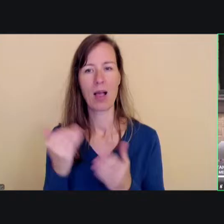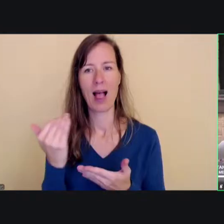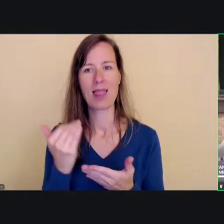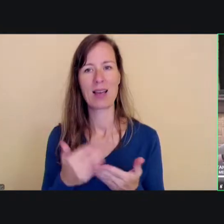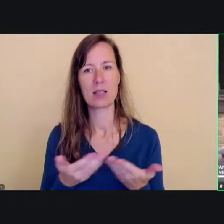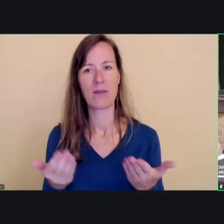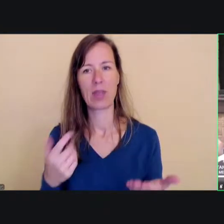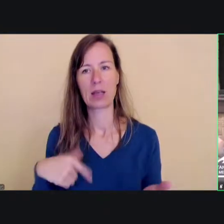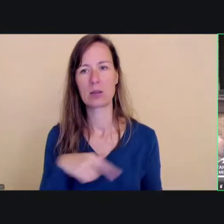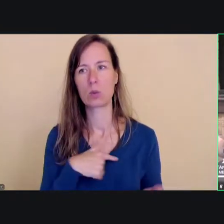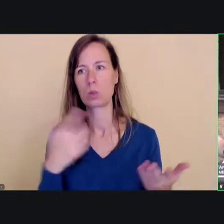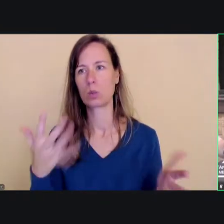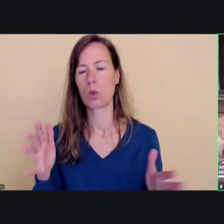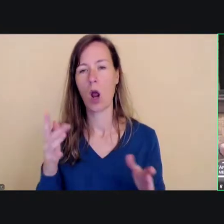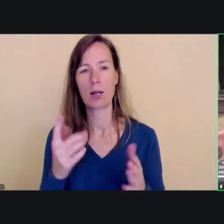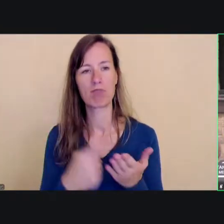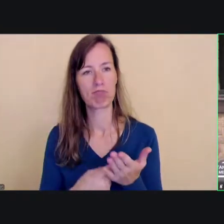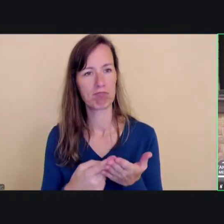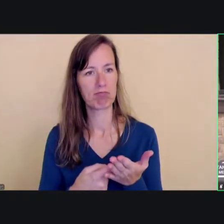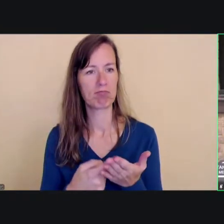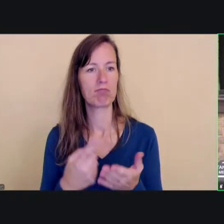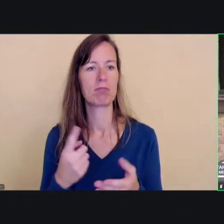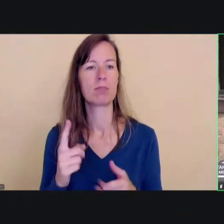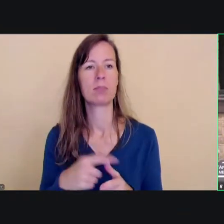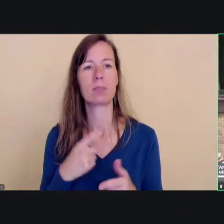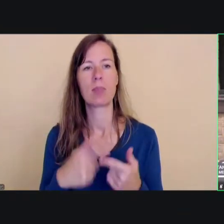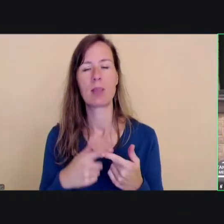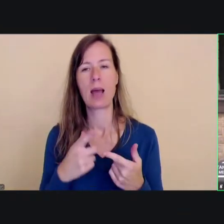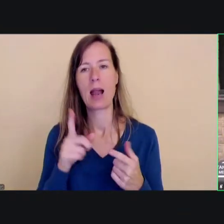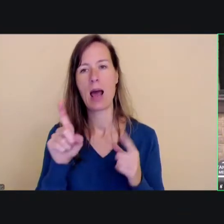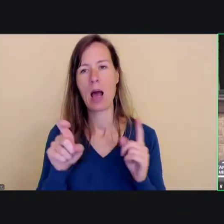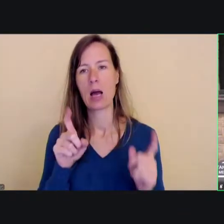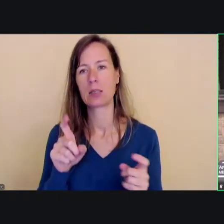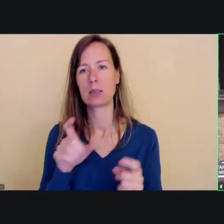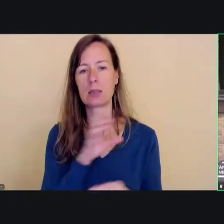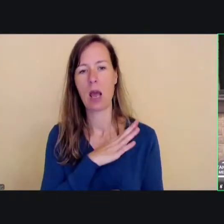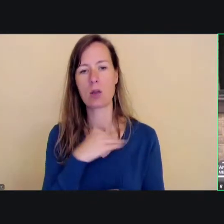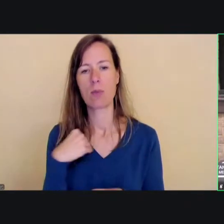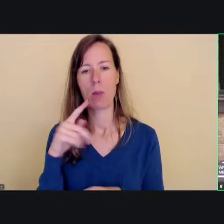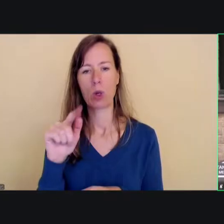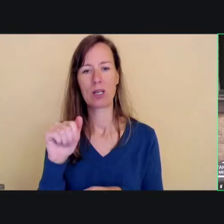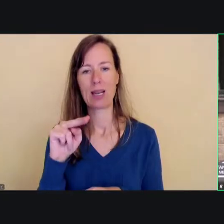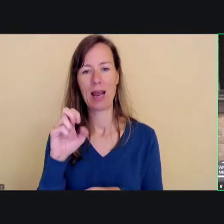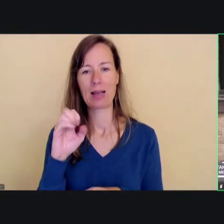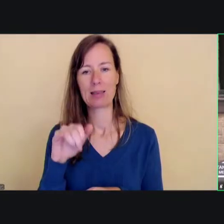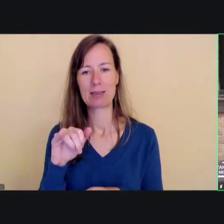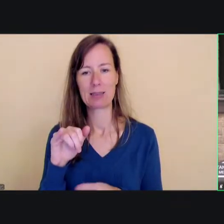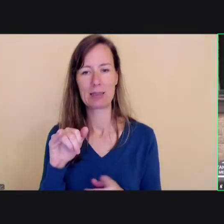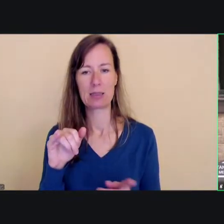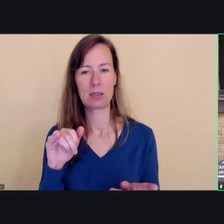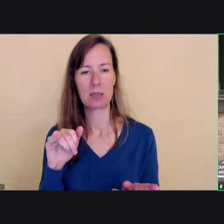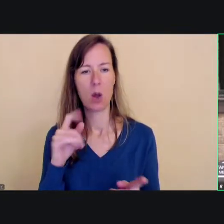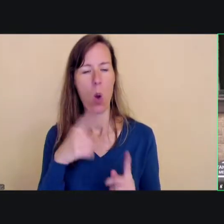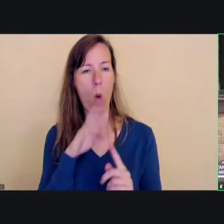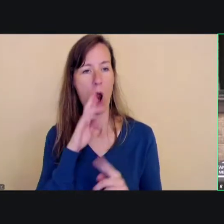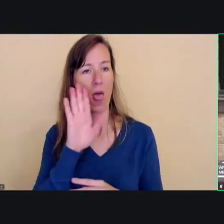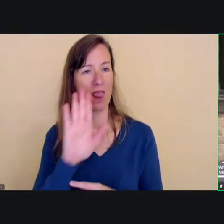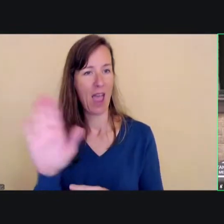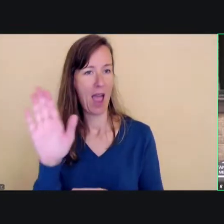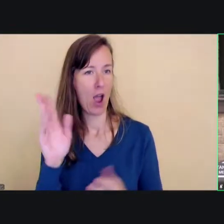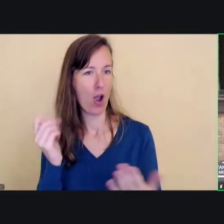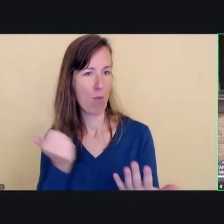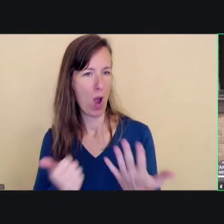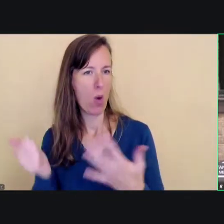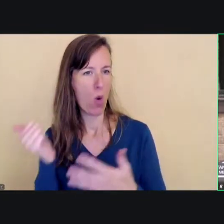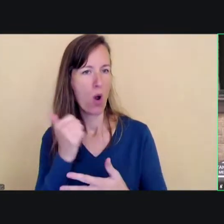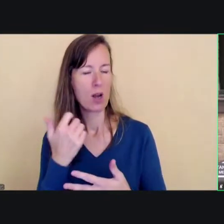then I would ask what Councilmember Tansey just asked, what are their priorities? They have not been discussed, so that's why I